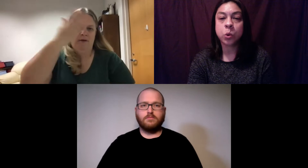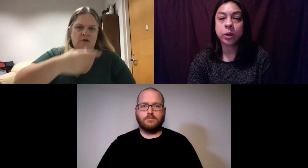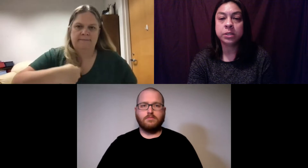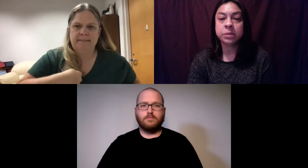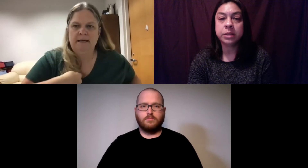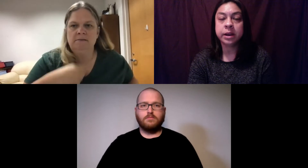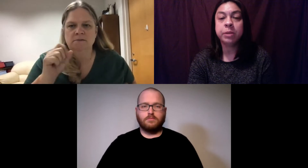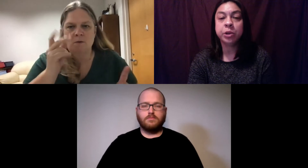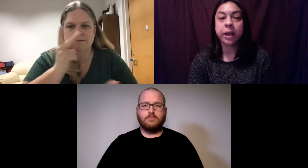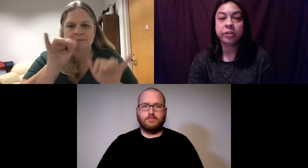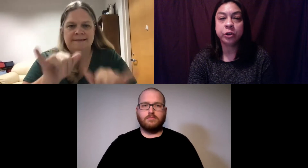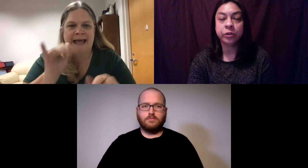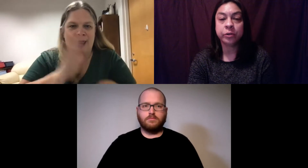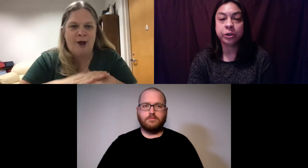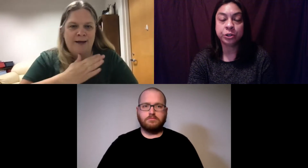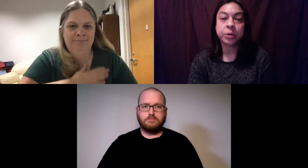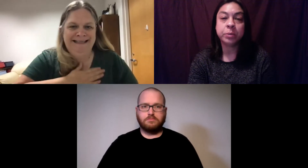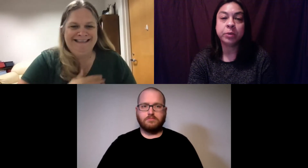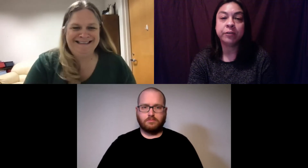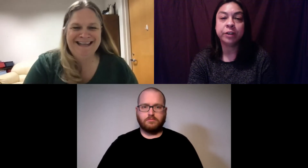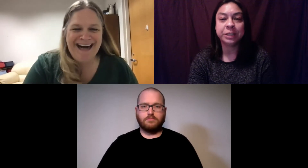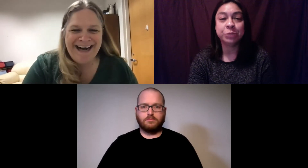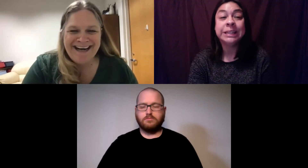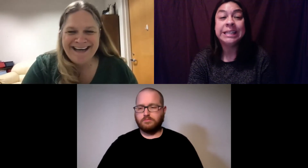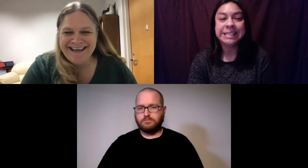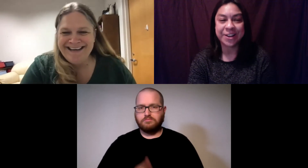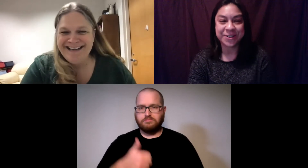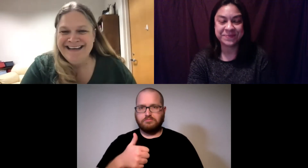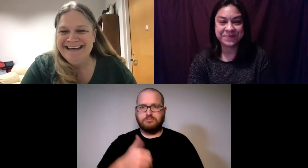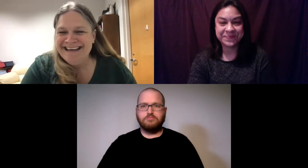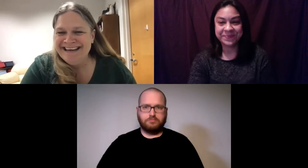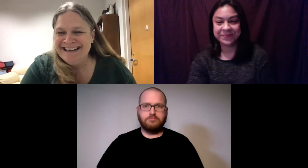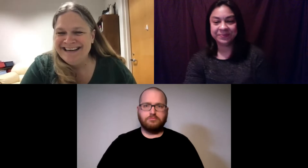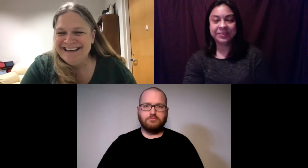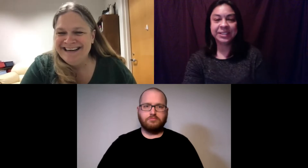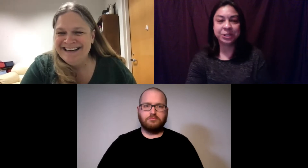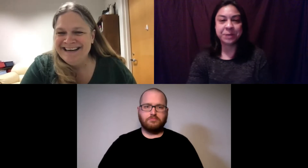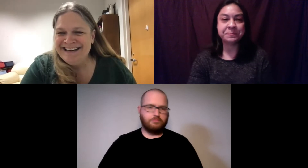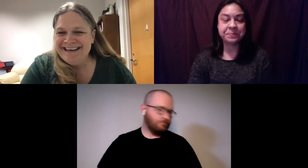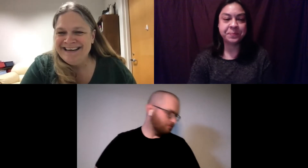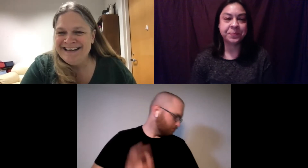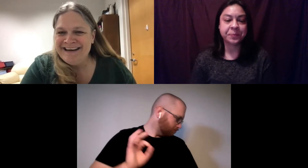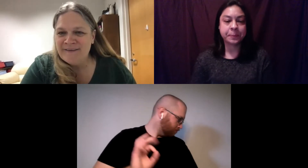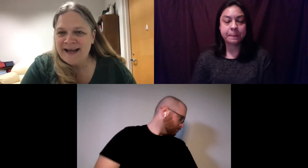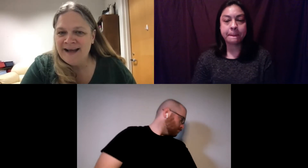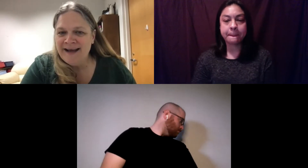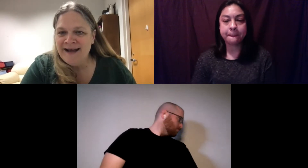the recording will still be there, but you'll have your screen will be right in front of me. So please stay on. Sounds good.